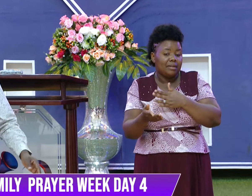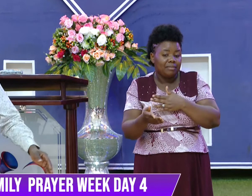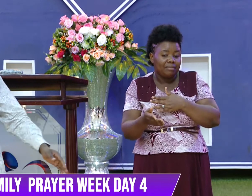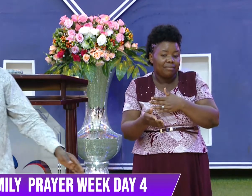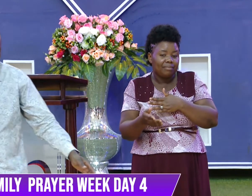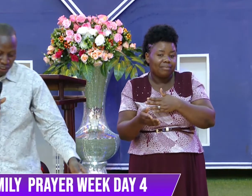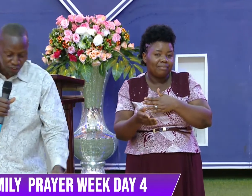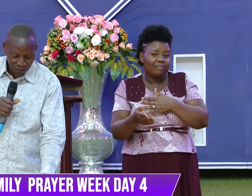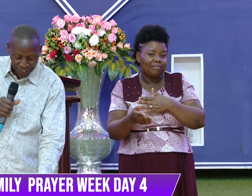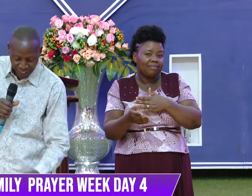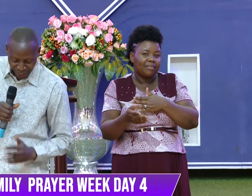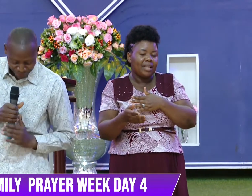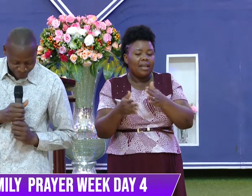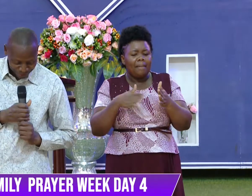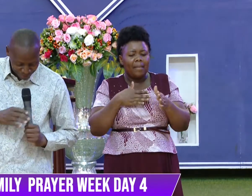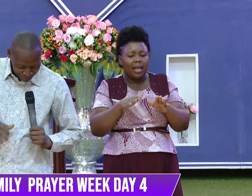way.